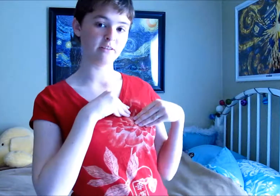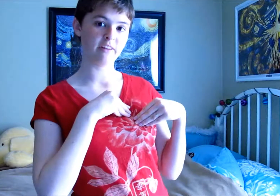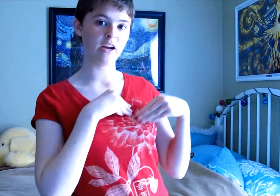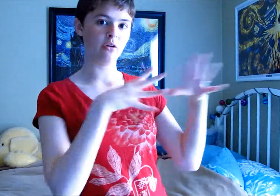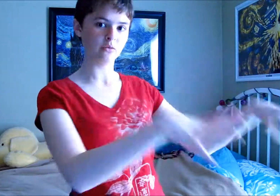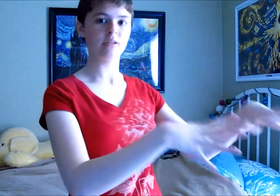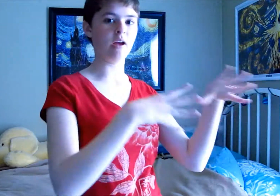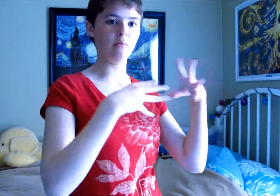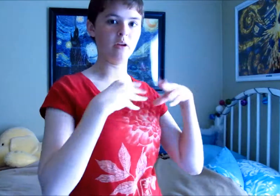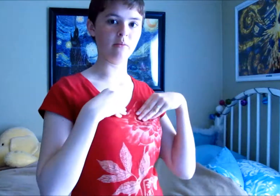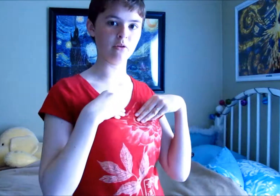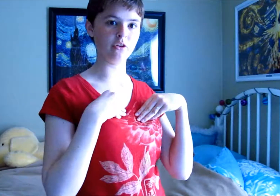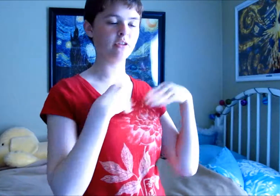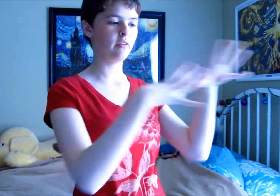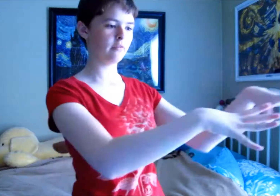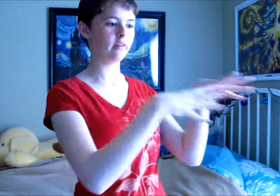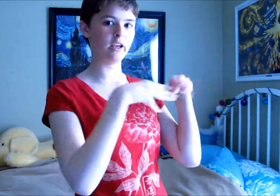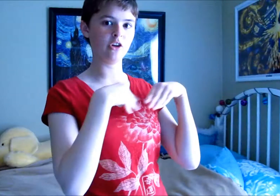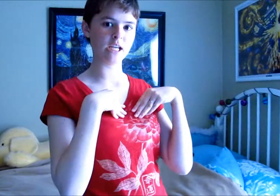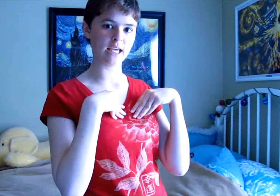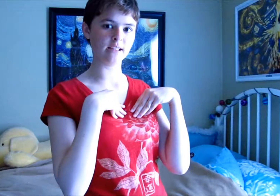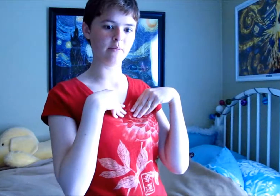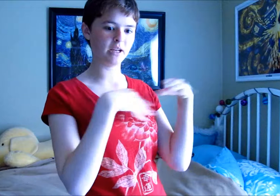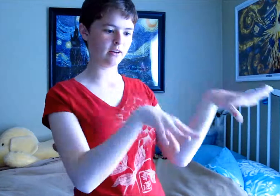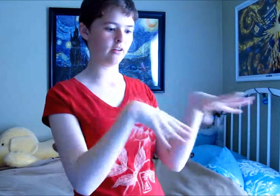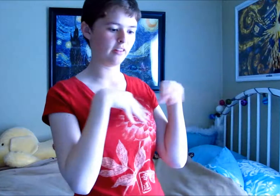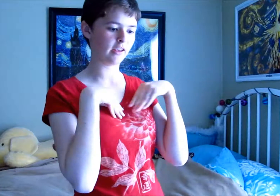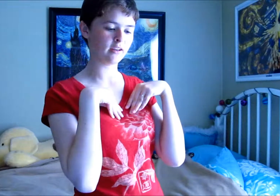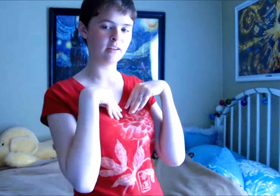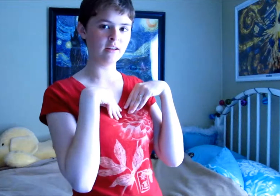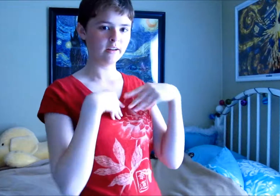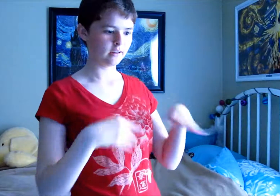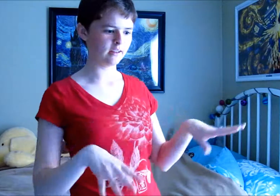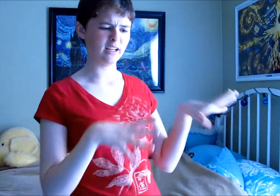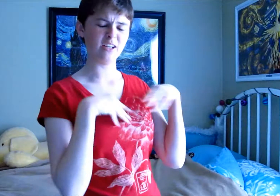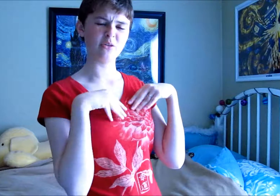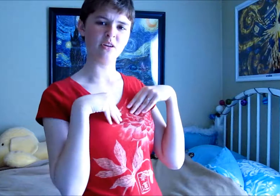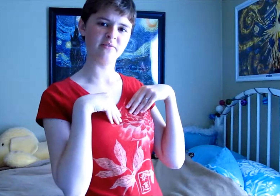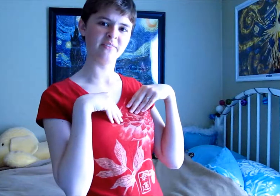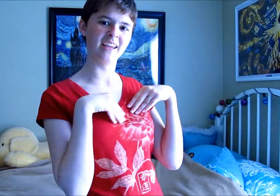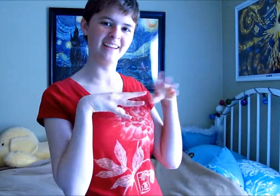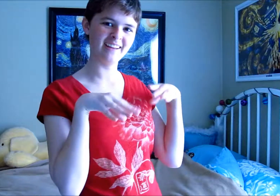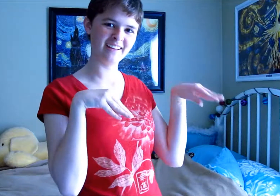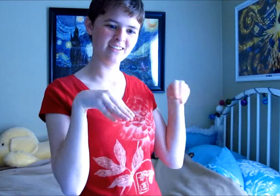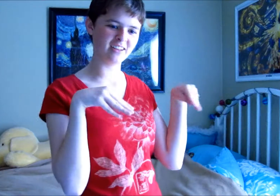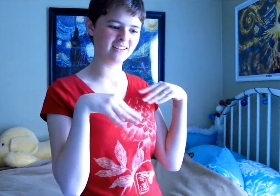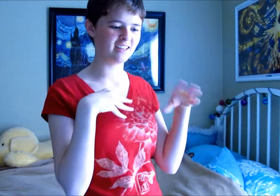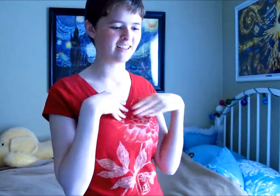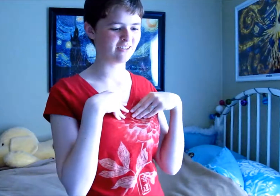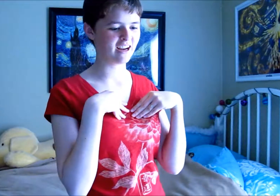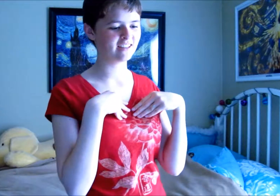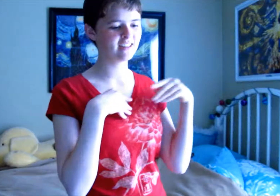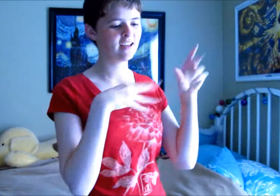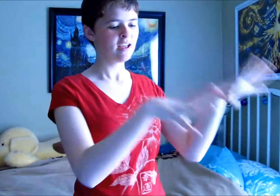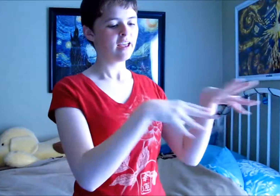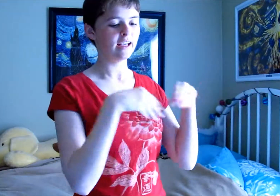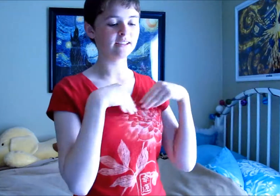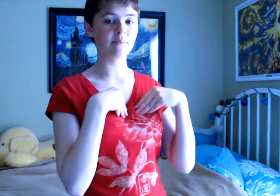flat O's and bring them towards yourself. Like you're taking something and you're like a little dinosaur. Turn into dinosaur hands.